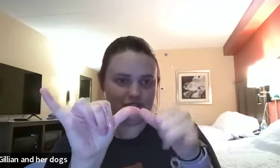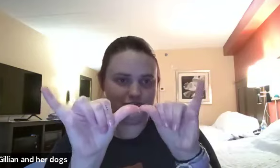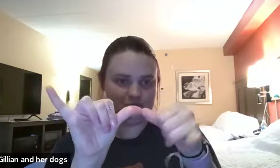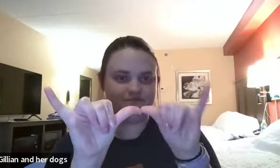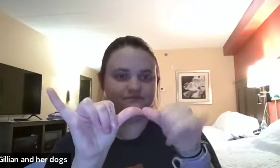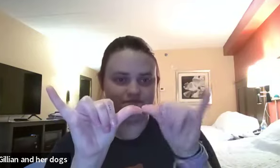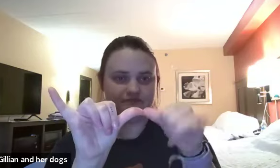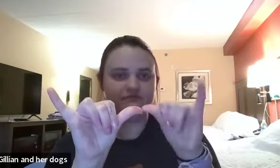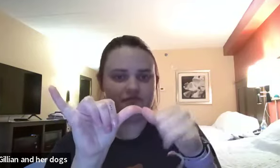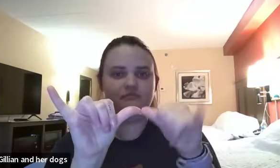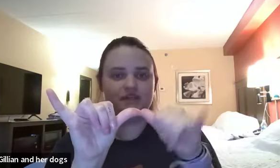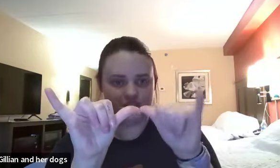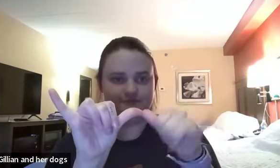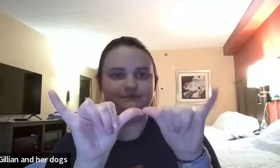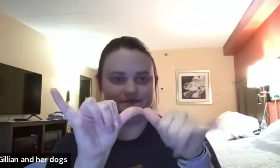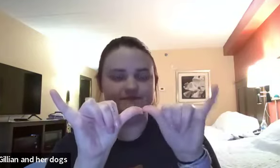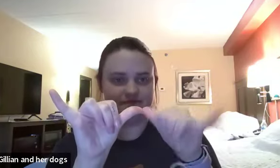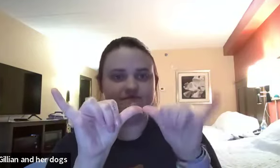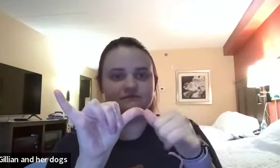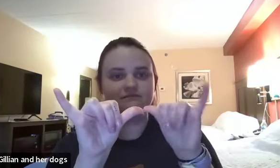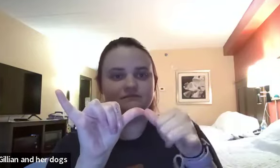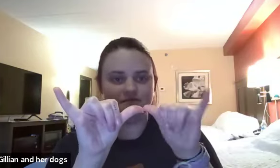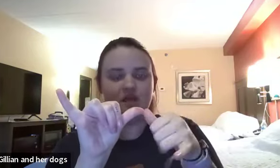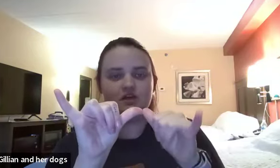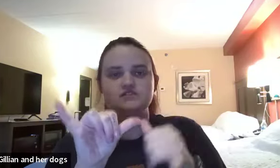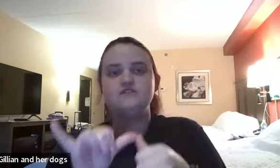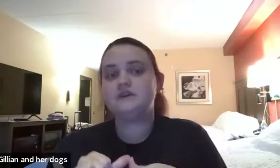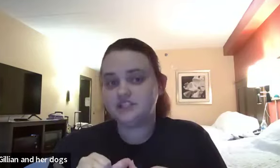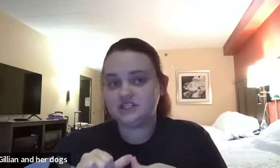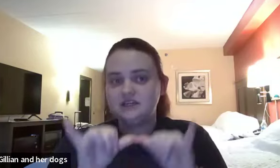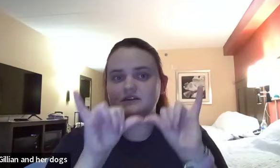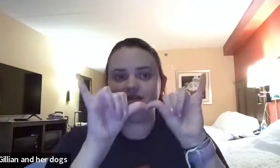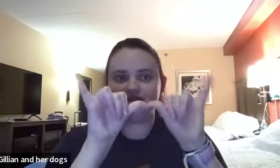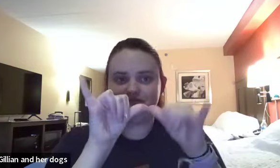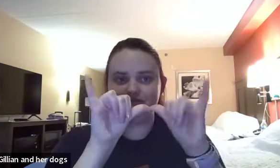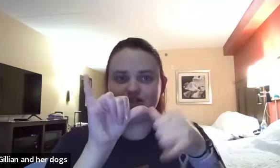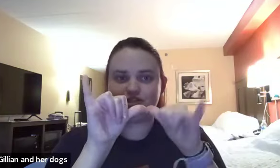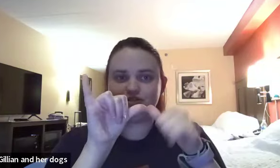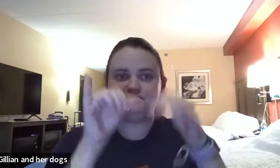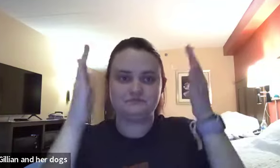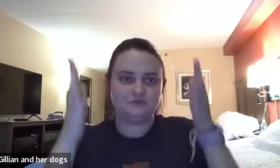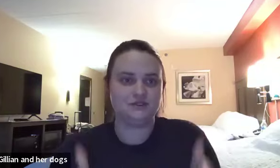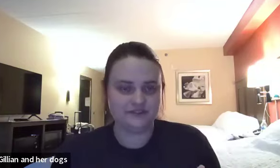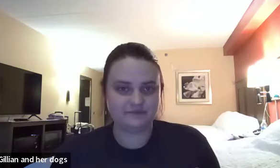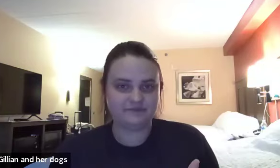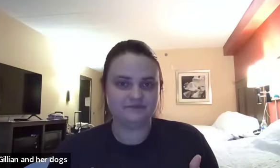Measure. Measure. So for engineer, it's measure person.